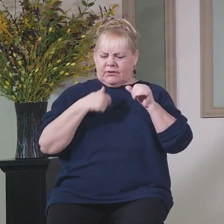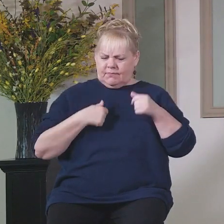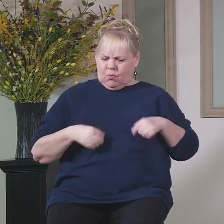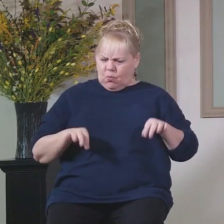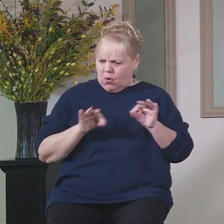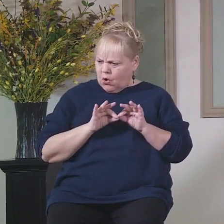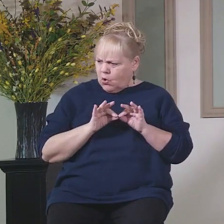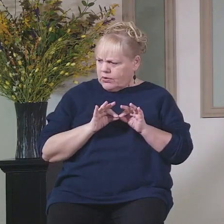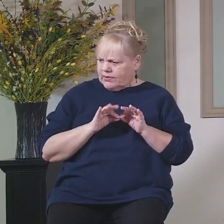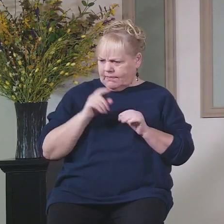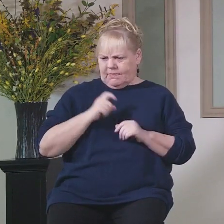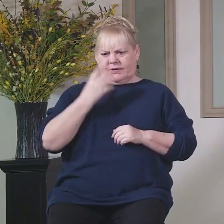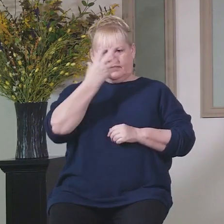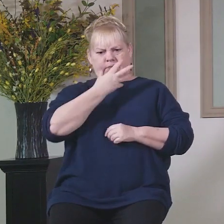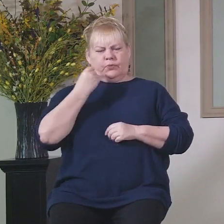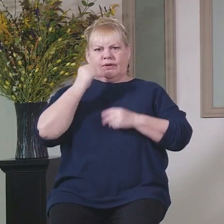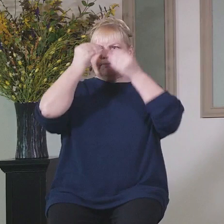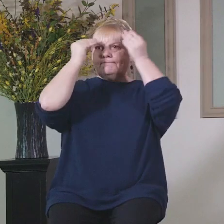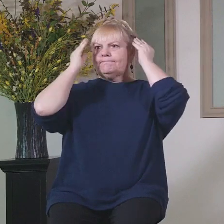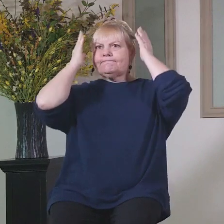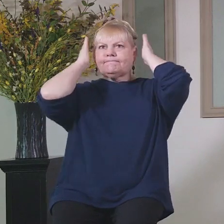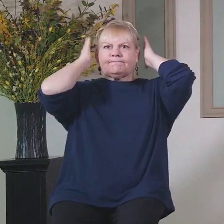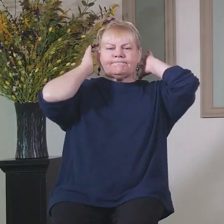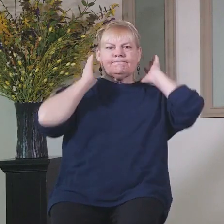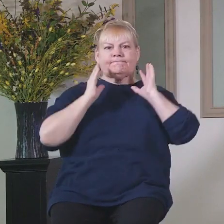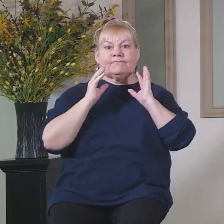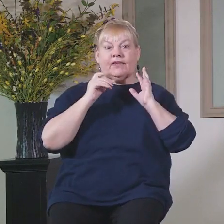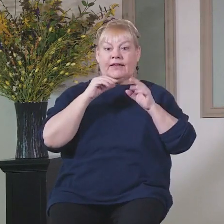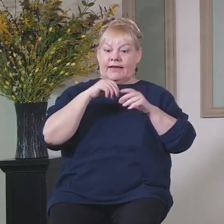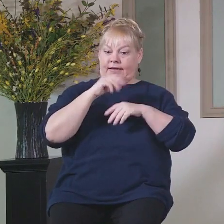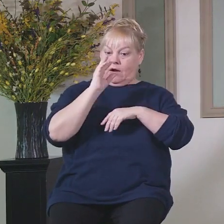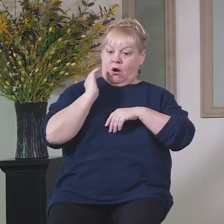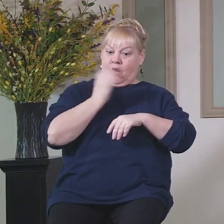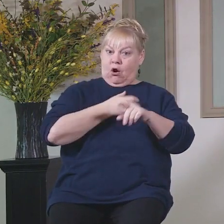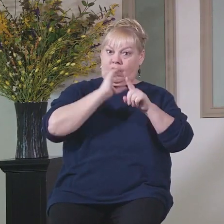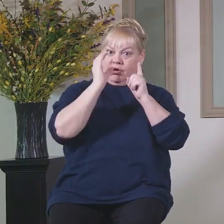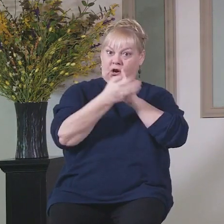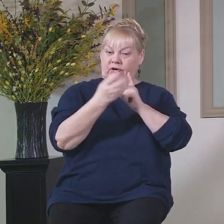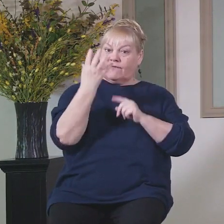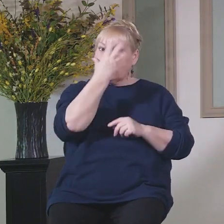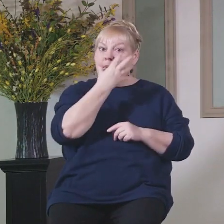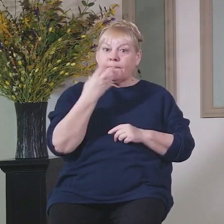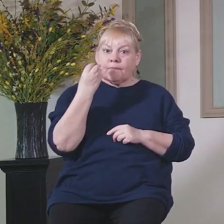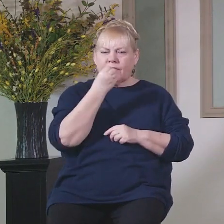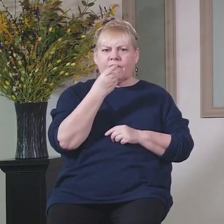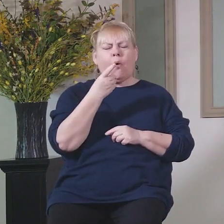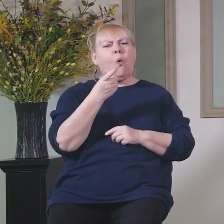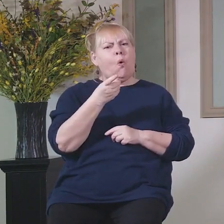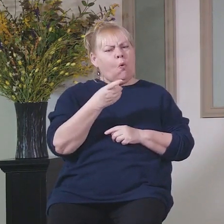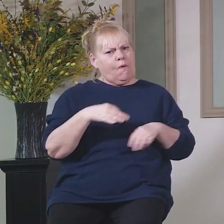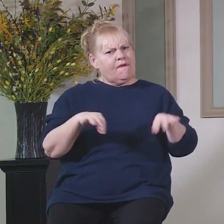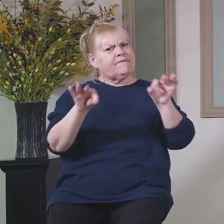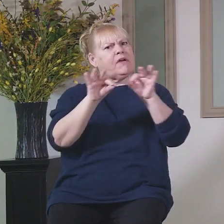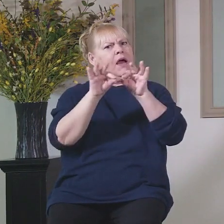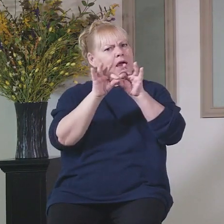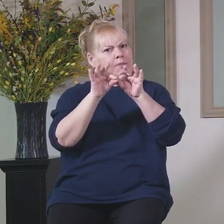our culture. In our culture, if you're beautiful, you're considered valuable.